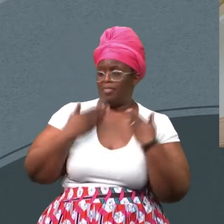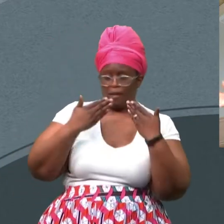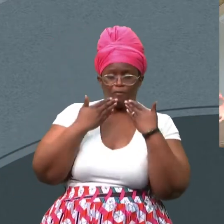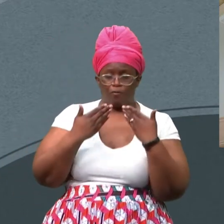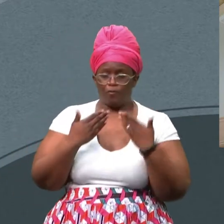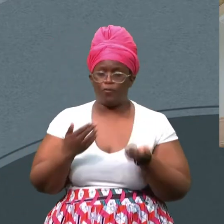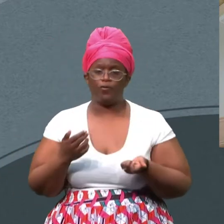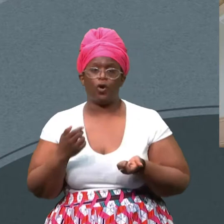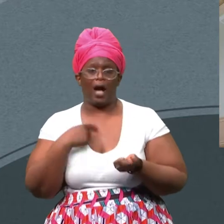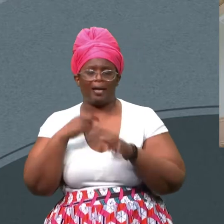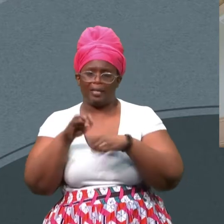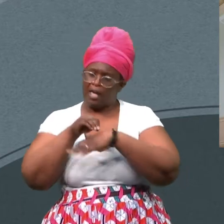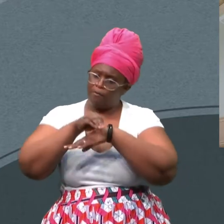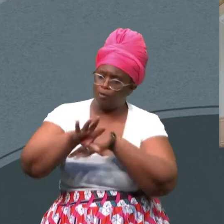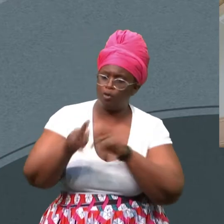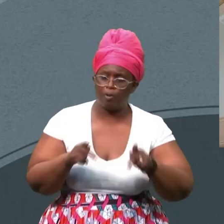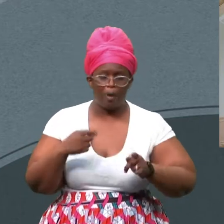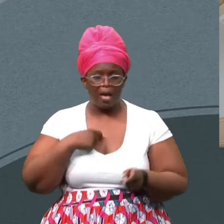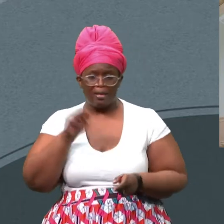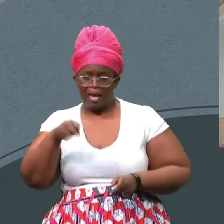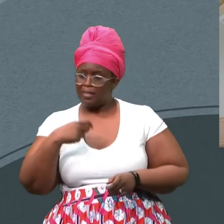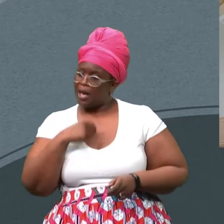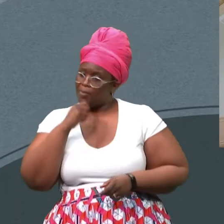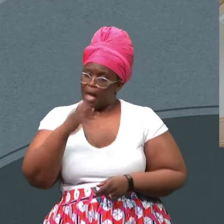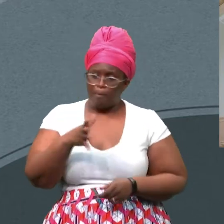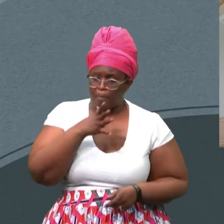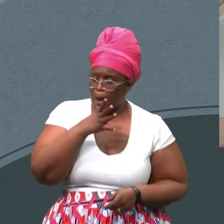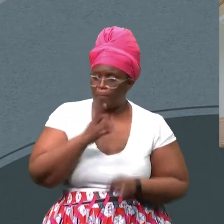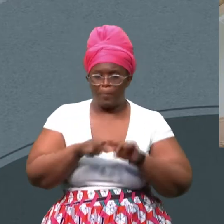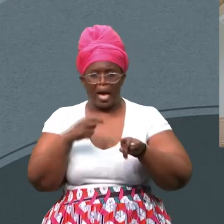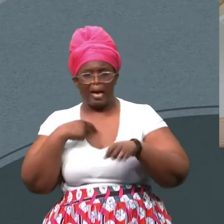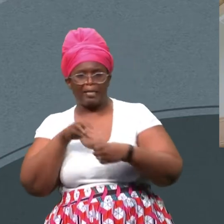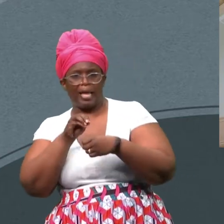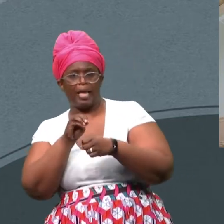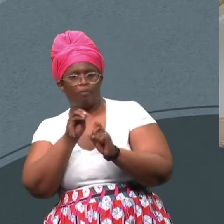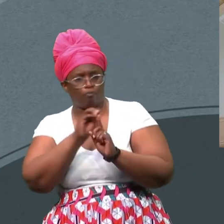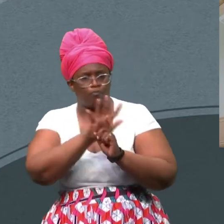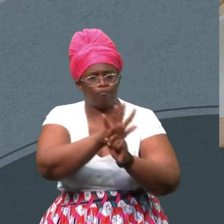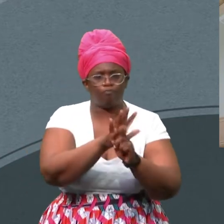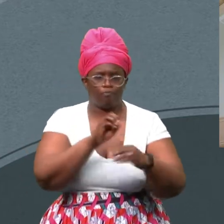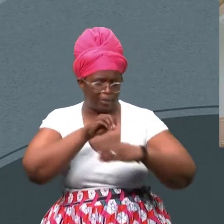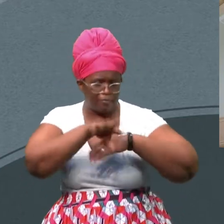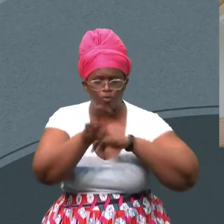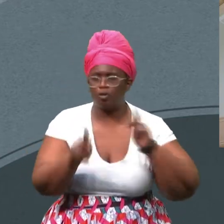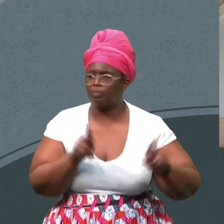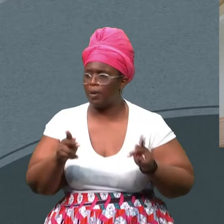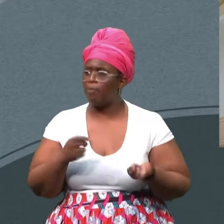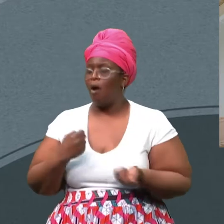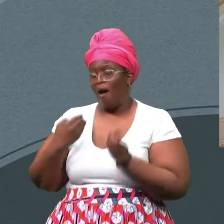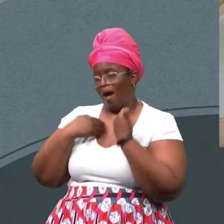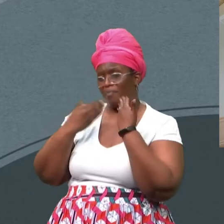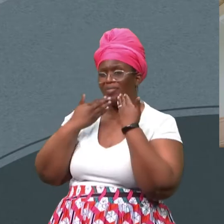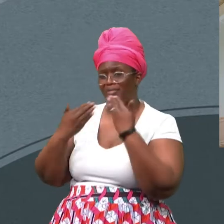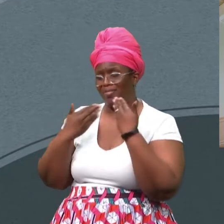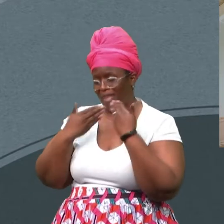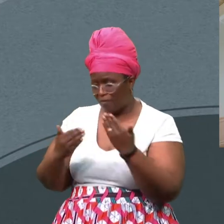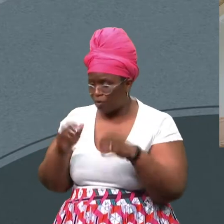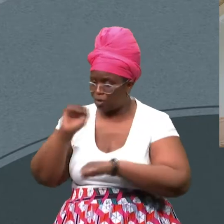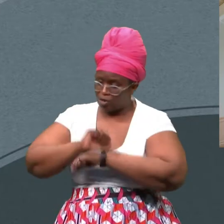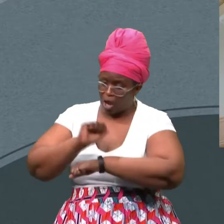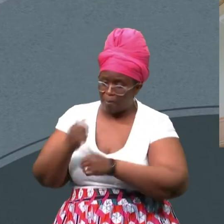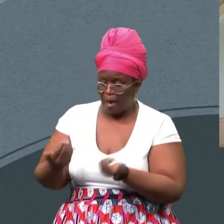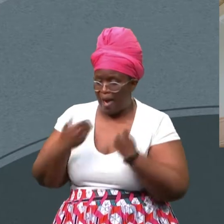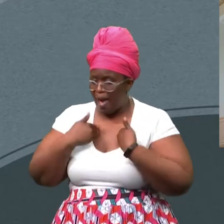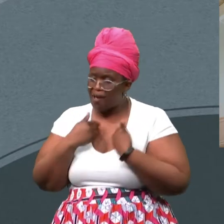I can influence, even though I may not be a biological mother. I'm grateful for the job I have, even though it may not pay the most. I'm